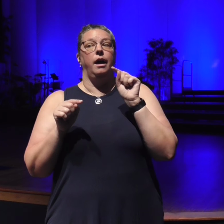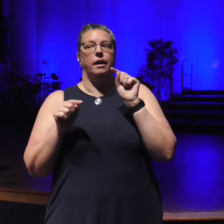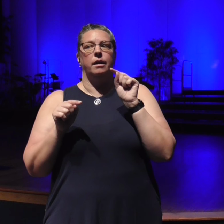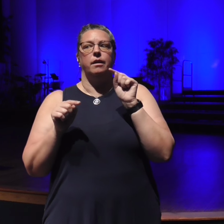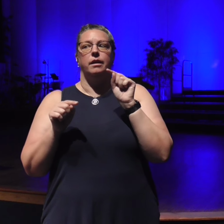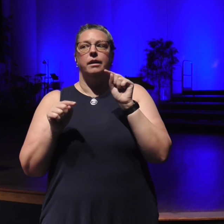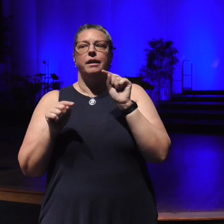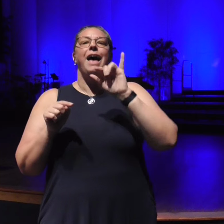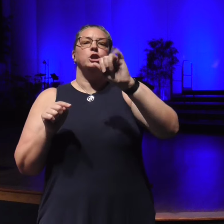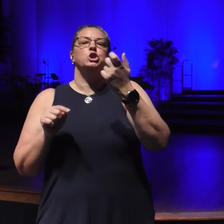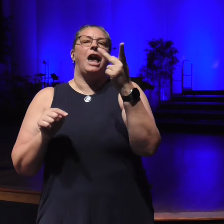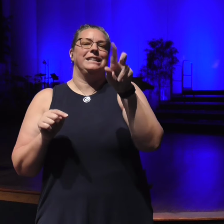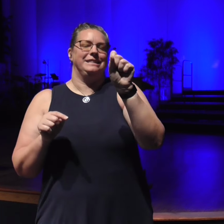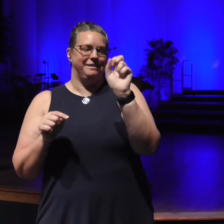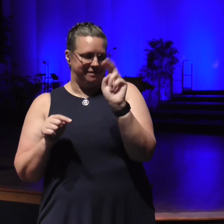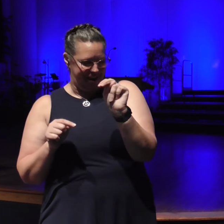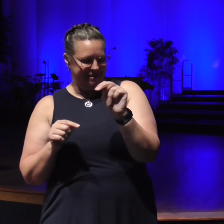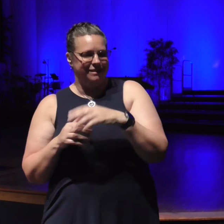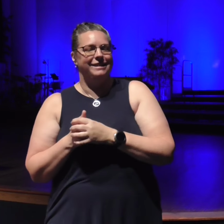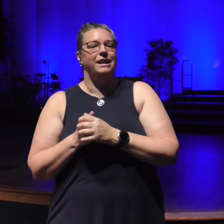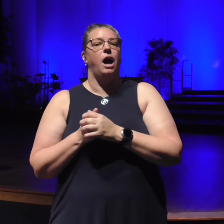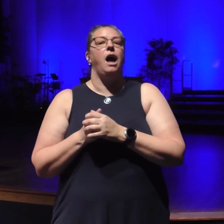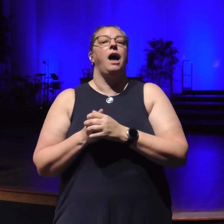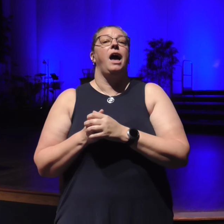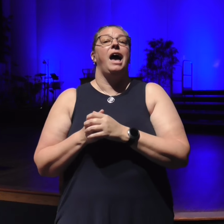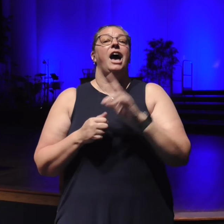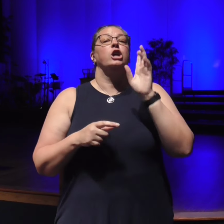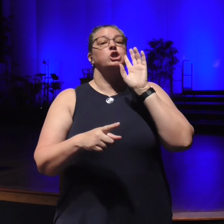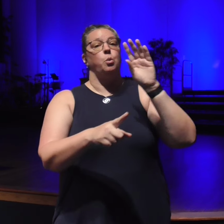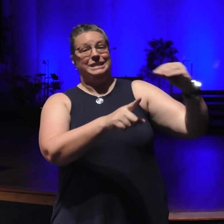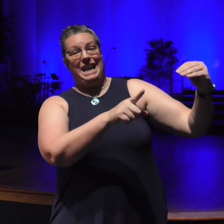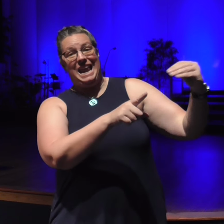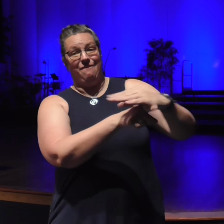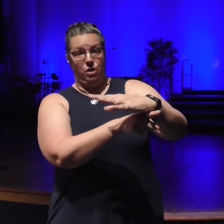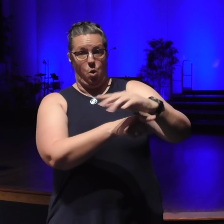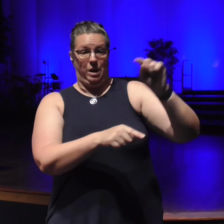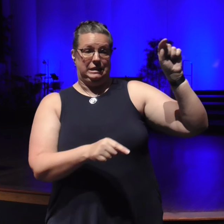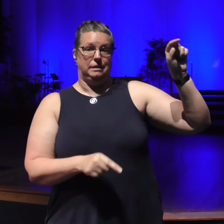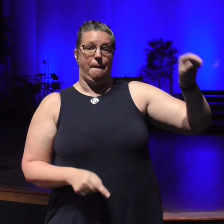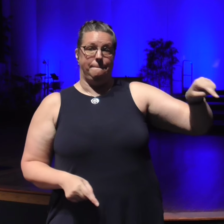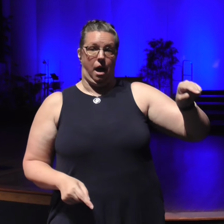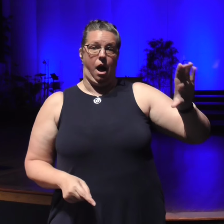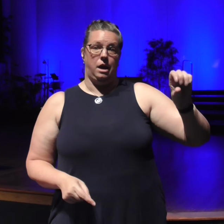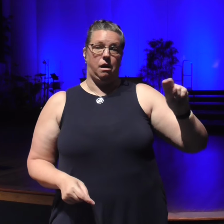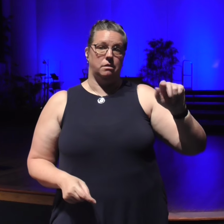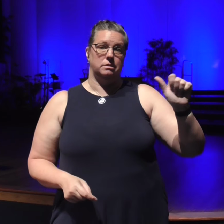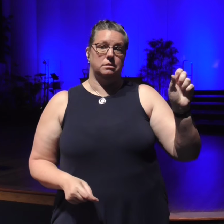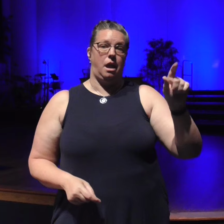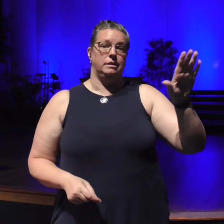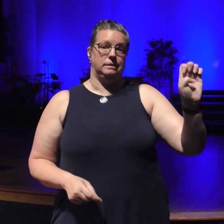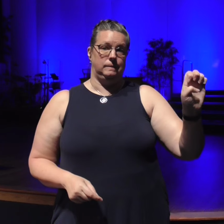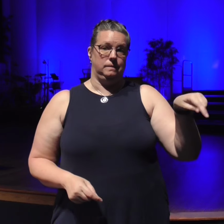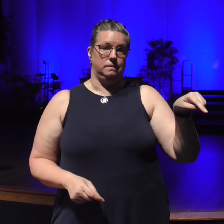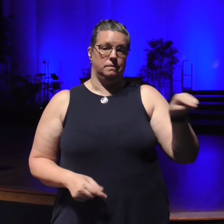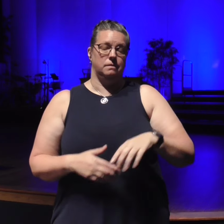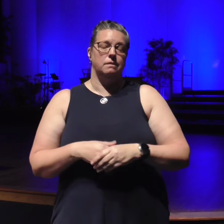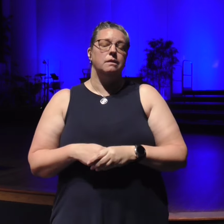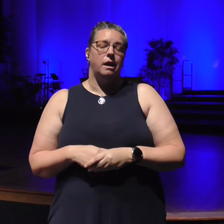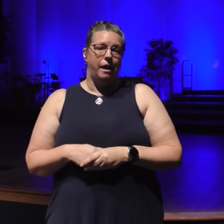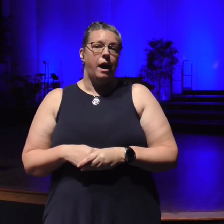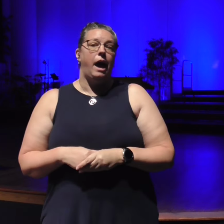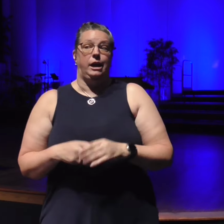Ketanji Baker Jackson was extremely influenced by Constance, and